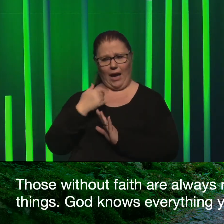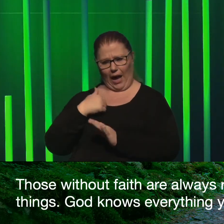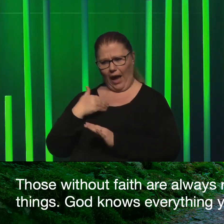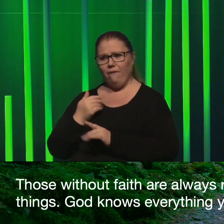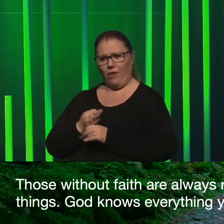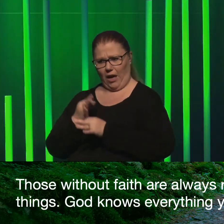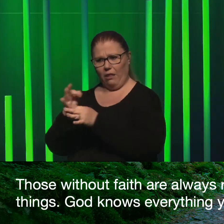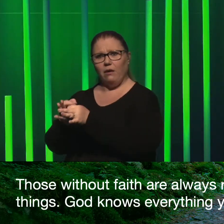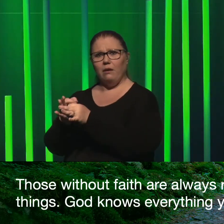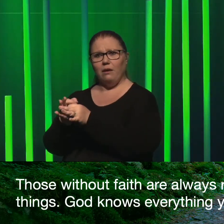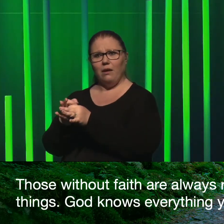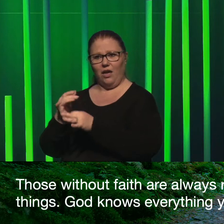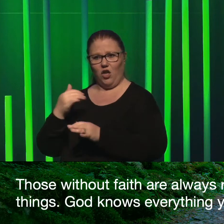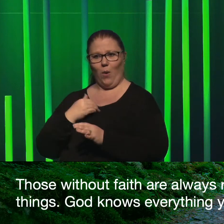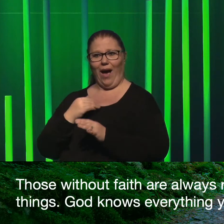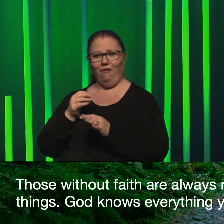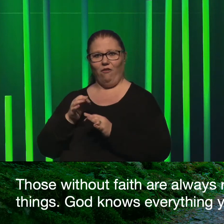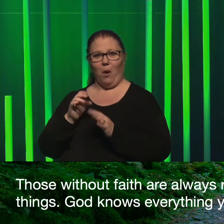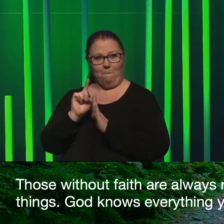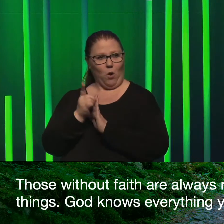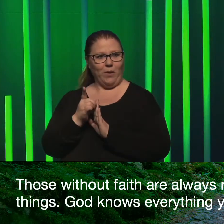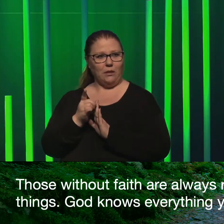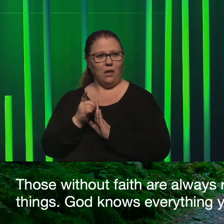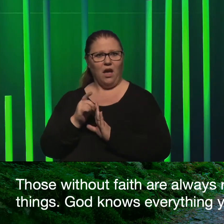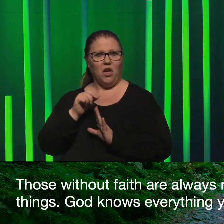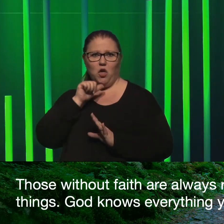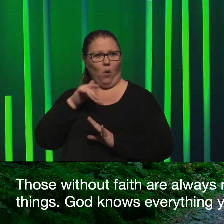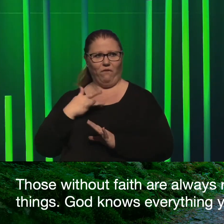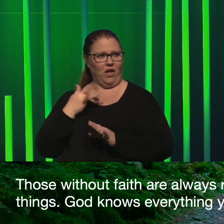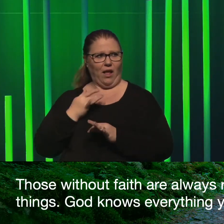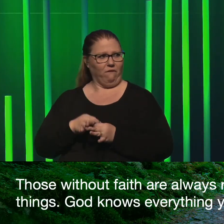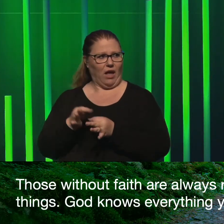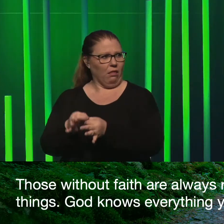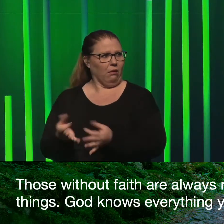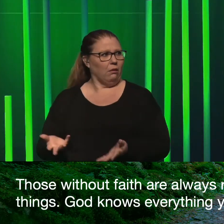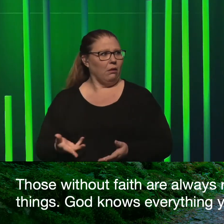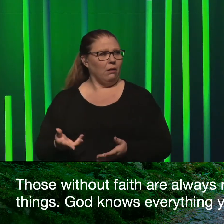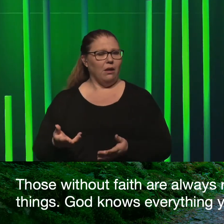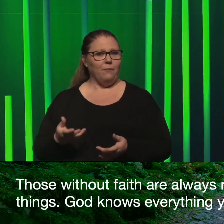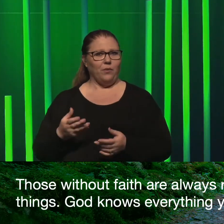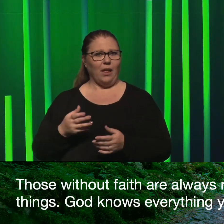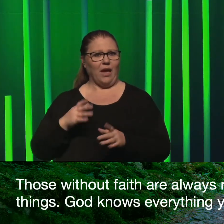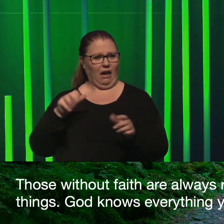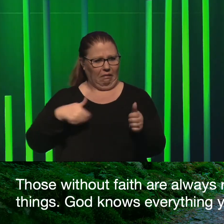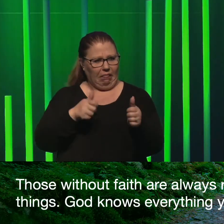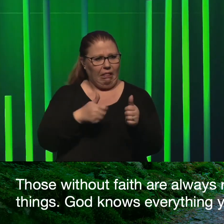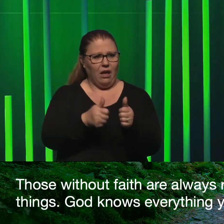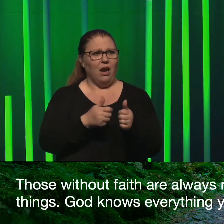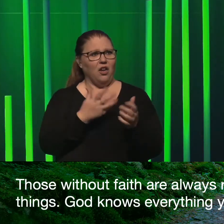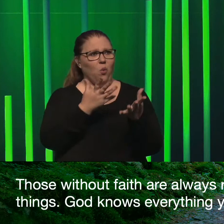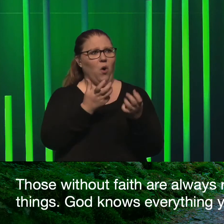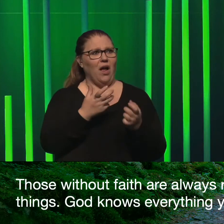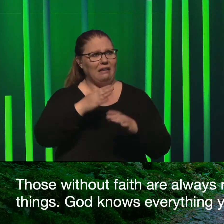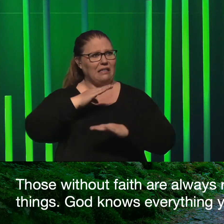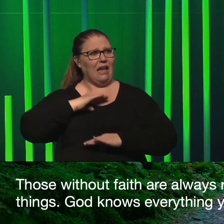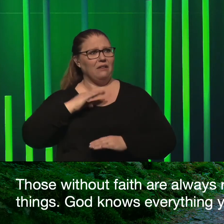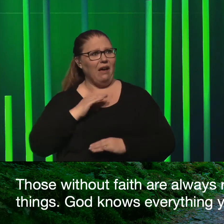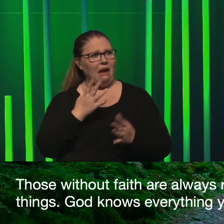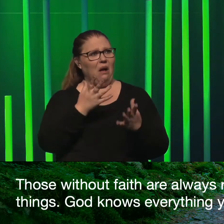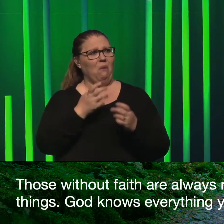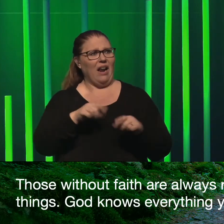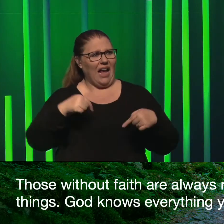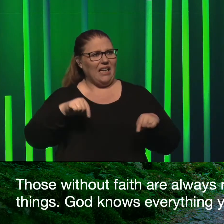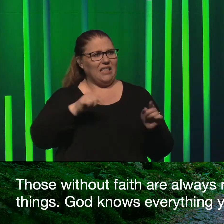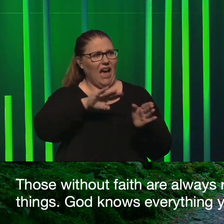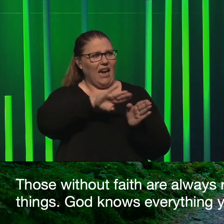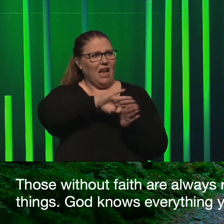you have moments where you feel faithless and you find yourself pursuing something in a hope that it'll like bring the fulfillment, get rid of the